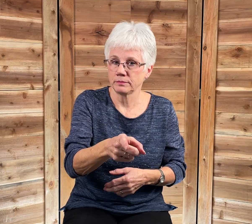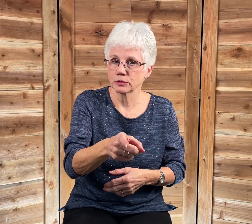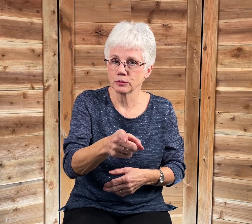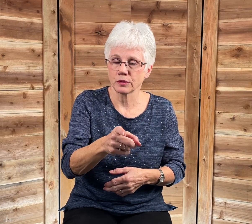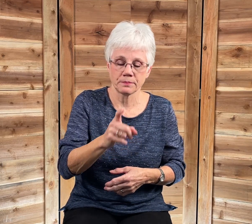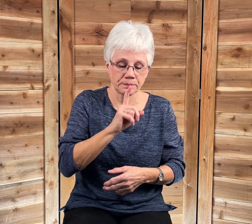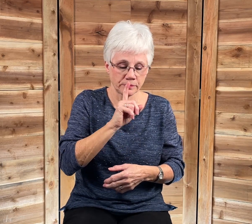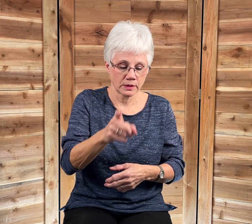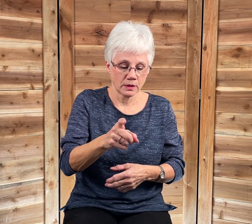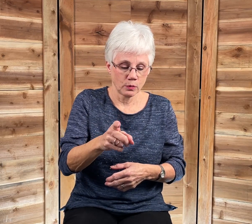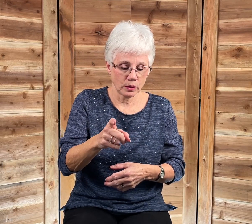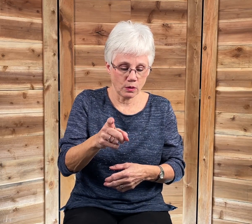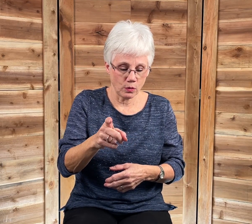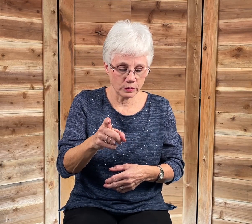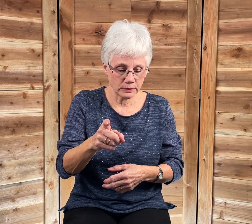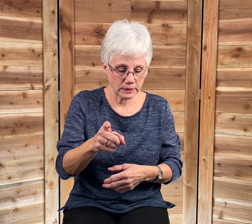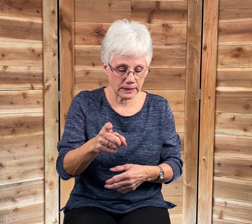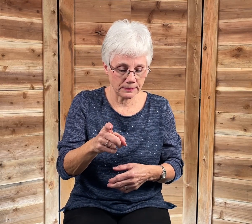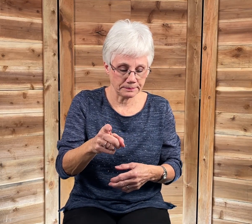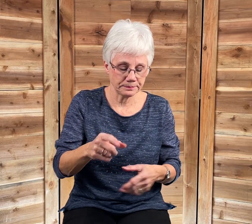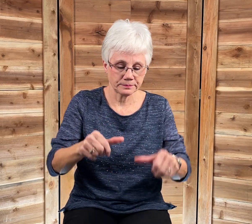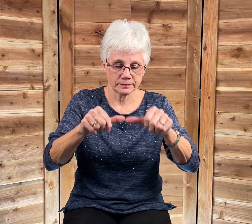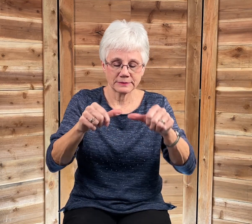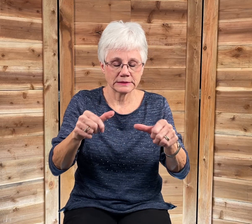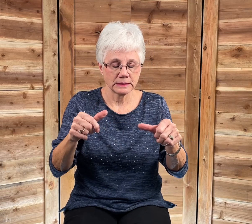mouth, truth, will hold.